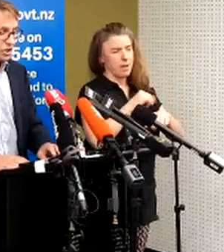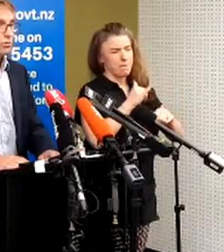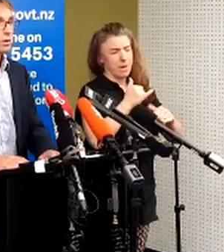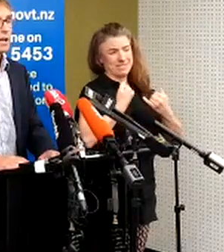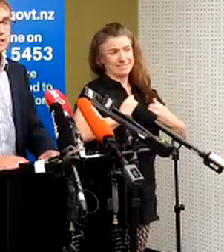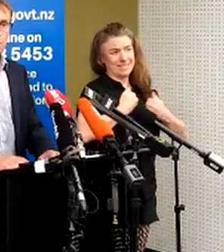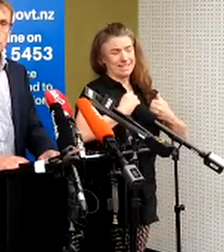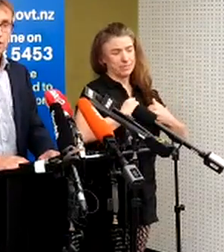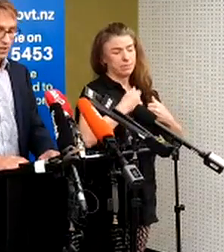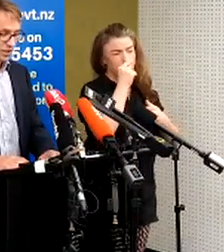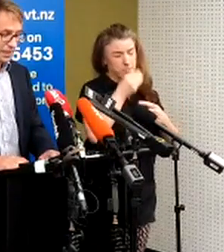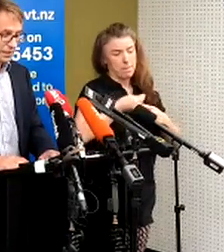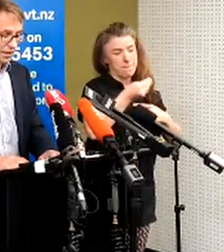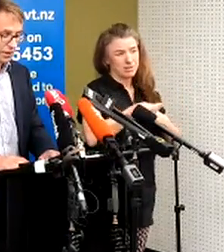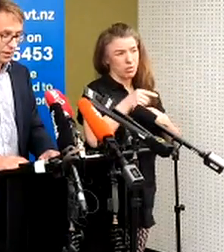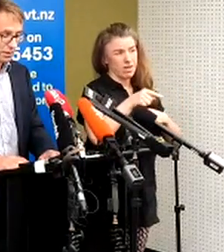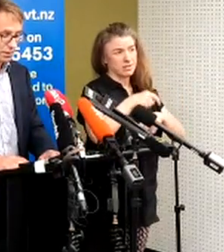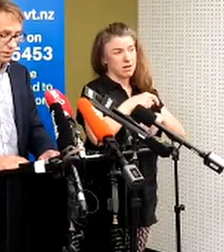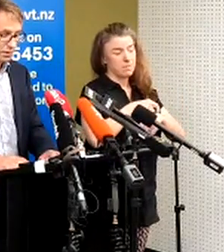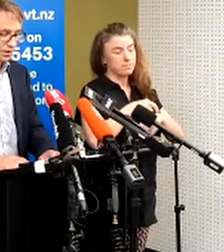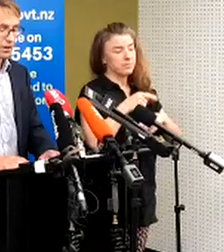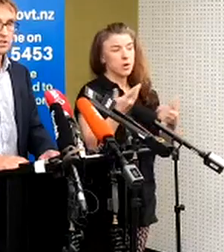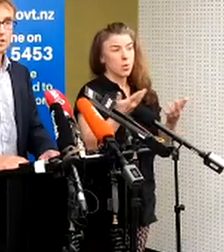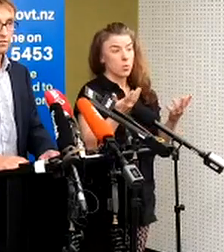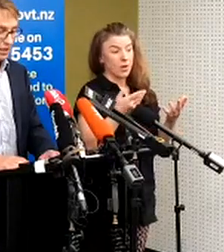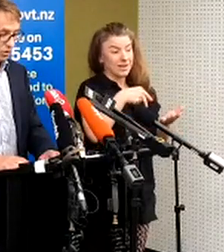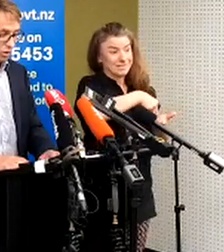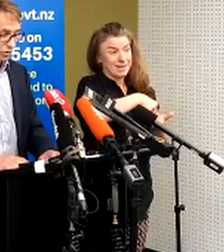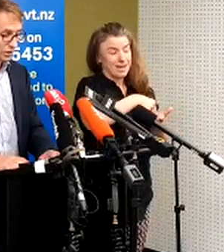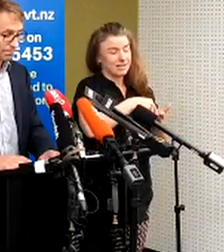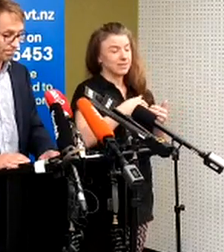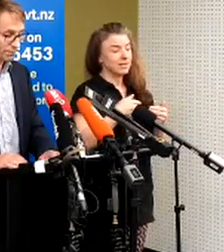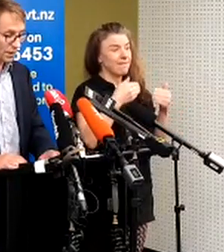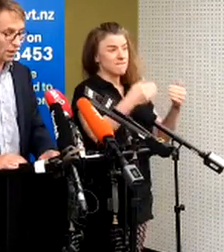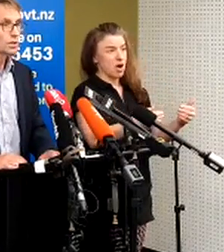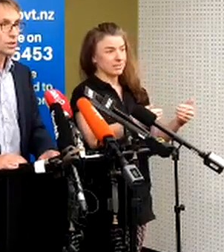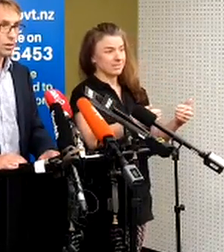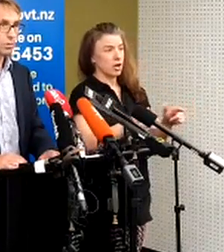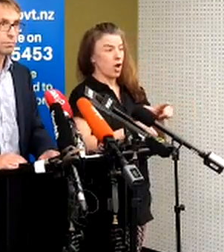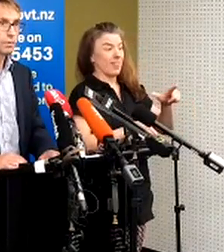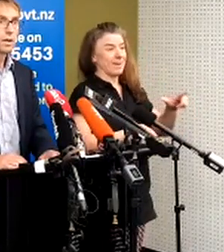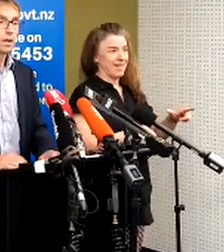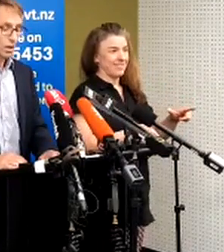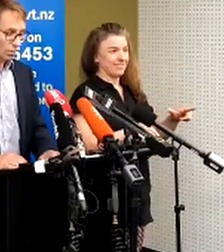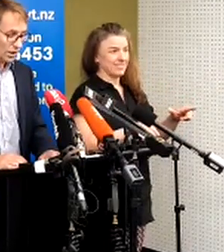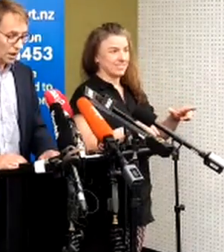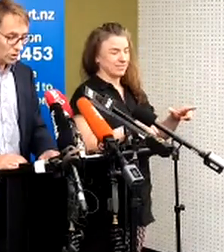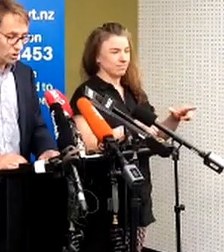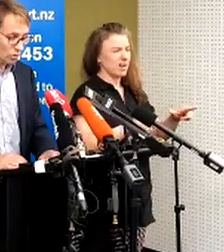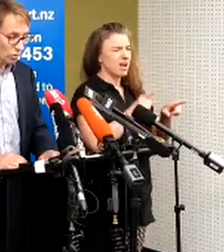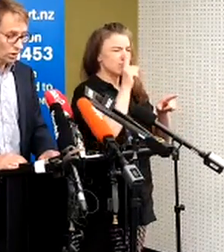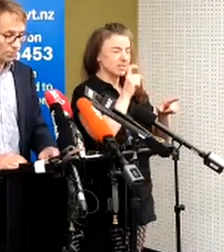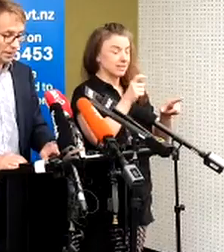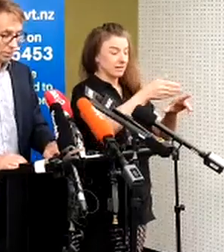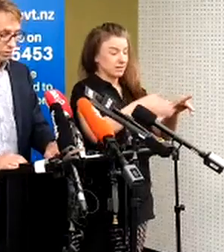was in the general admission standing area in the front left-hand quadrant. So, we